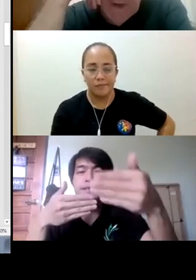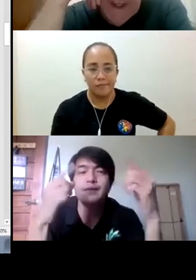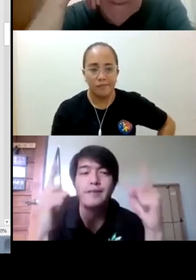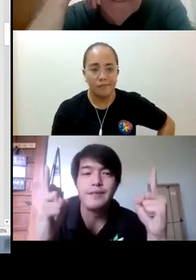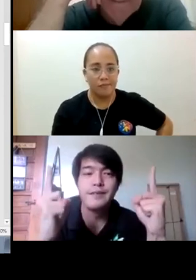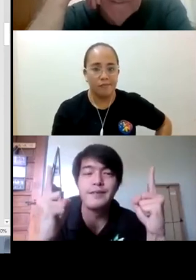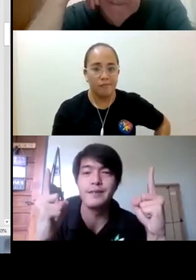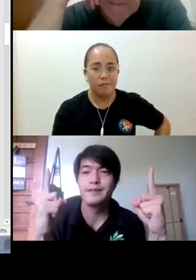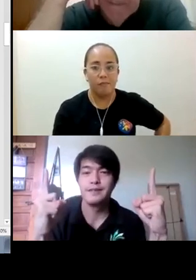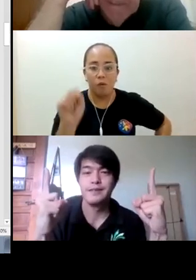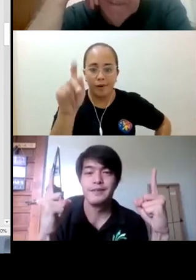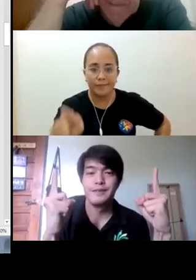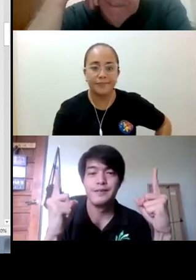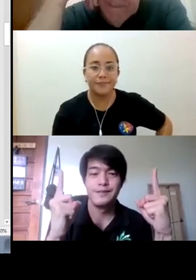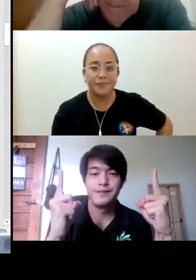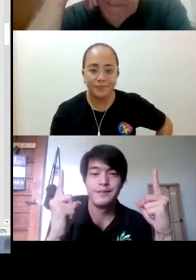Okay.